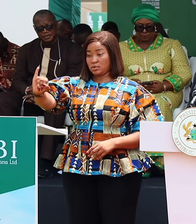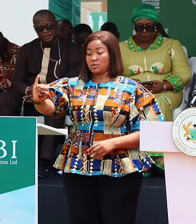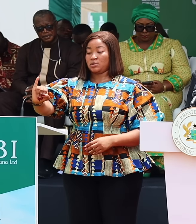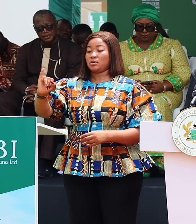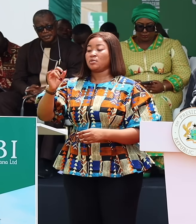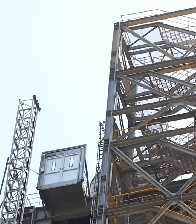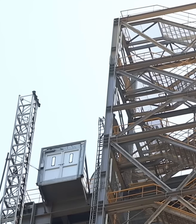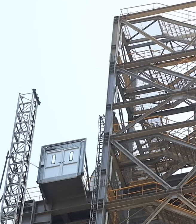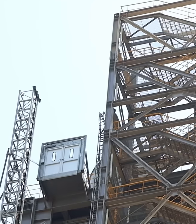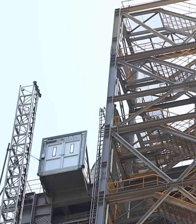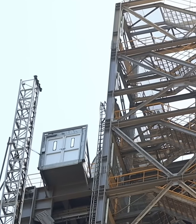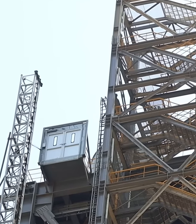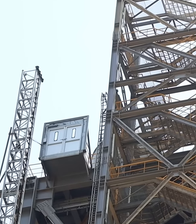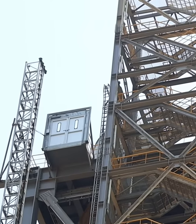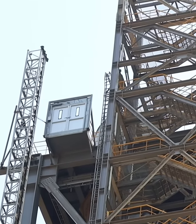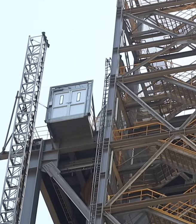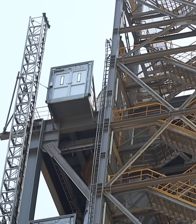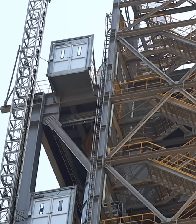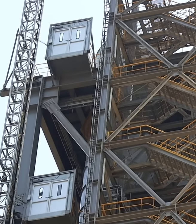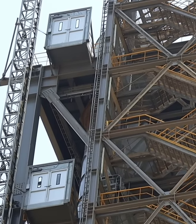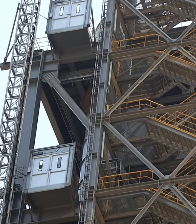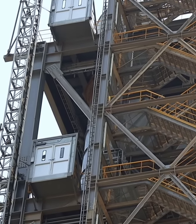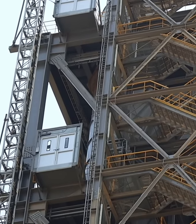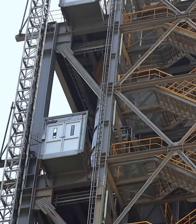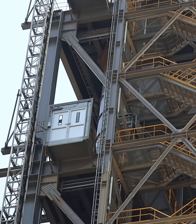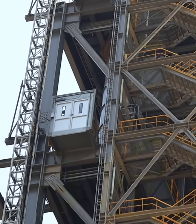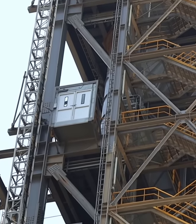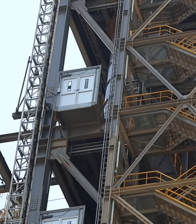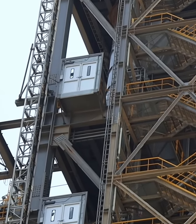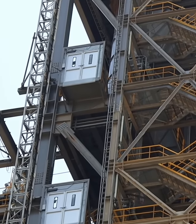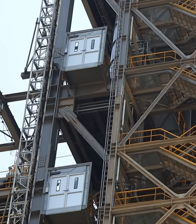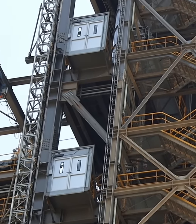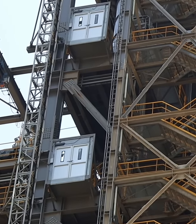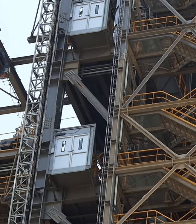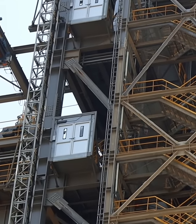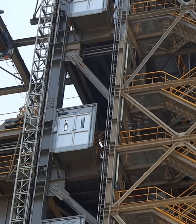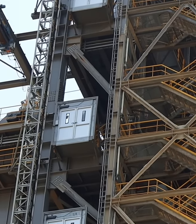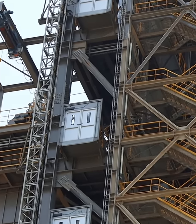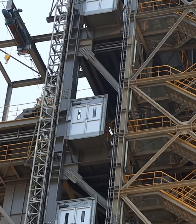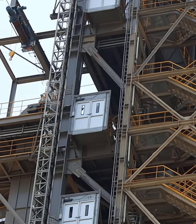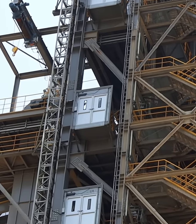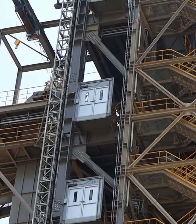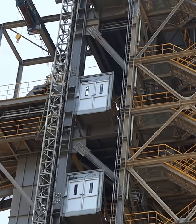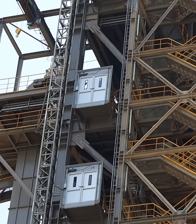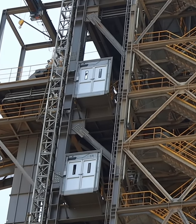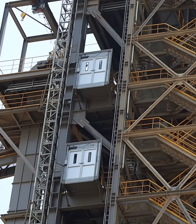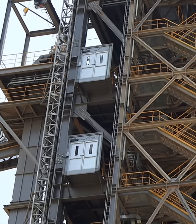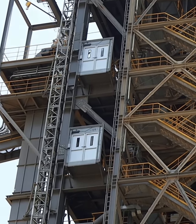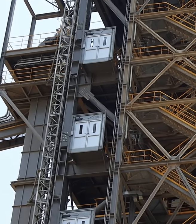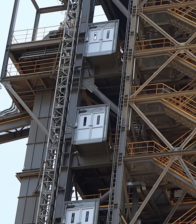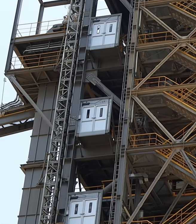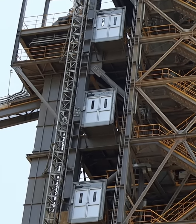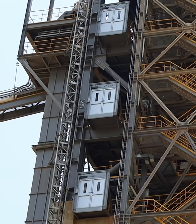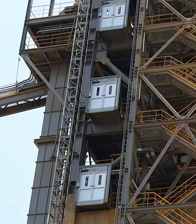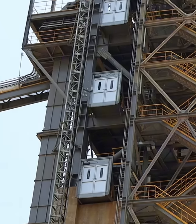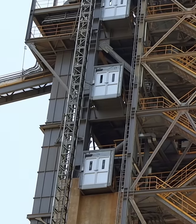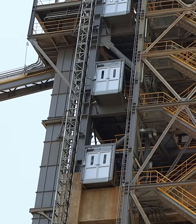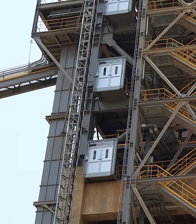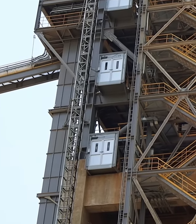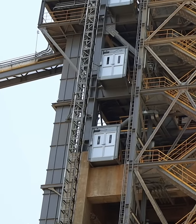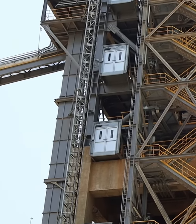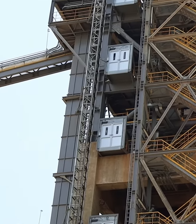Clay has come at the right time to join in the Big Push program and help Ghanaian infrastructure.